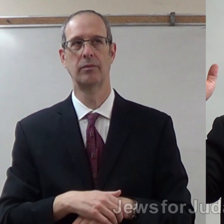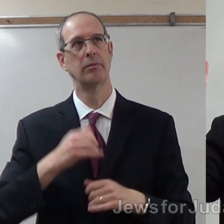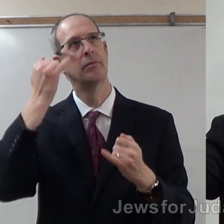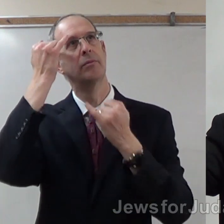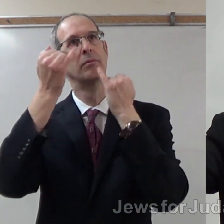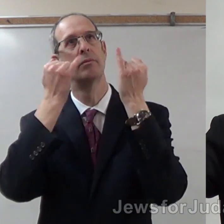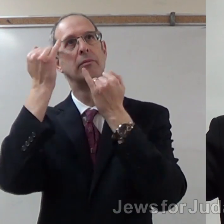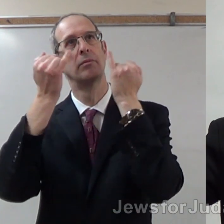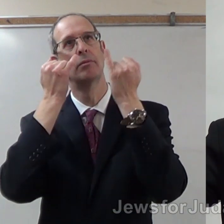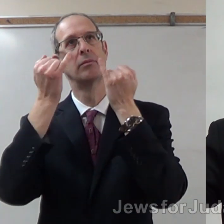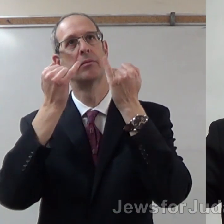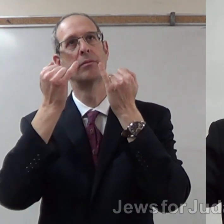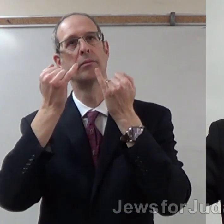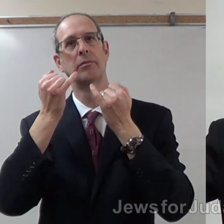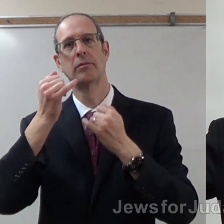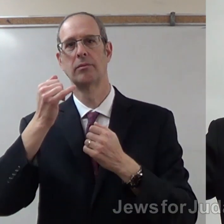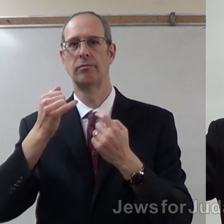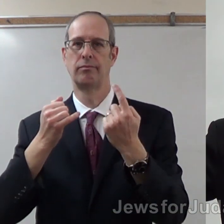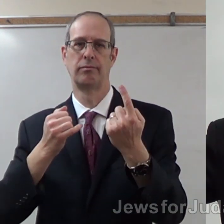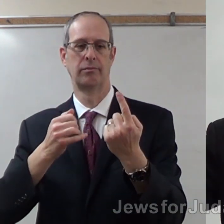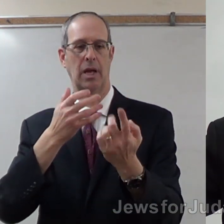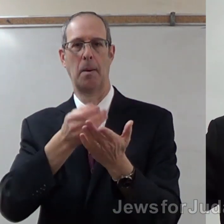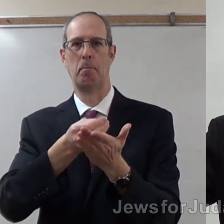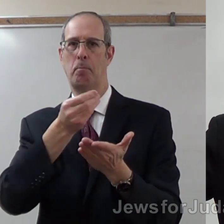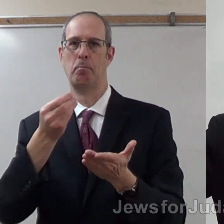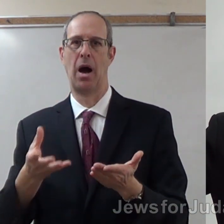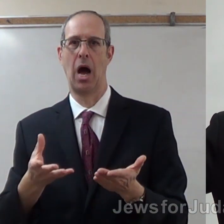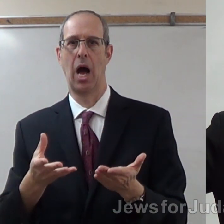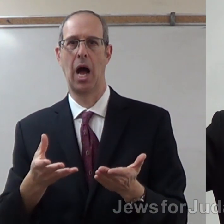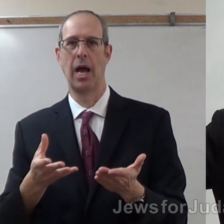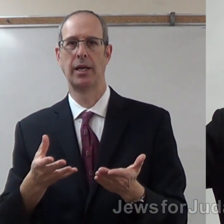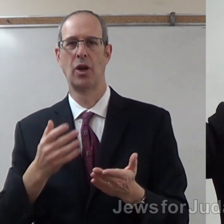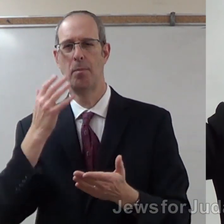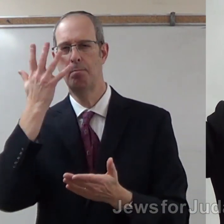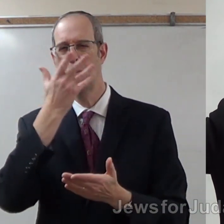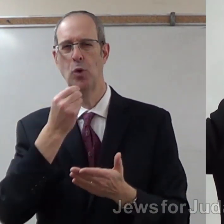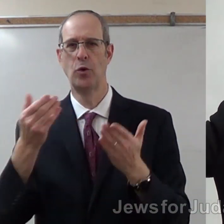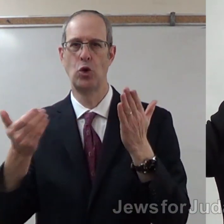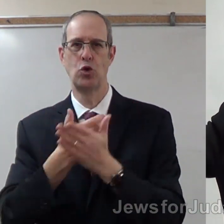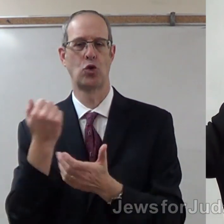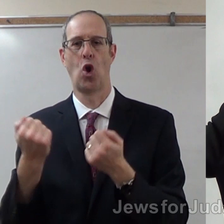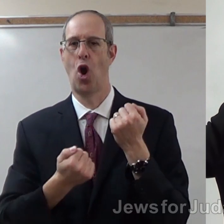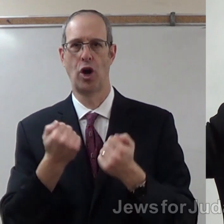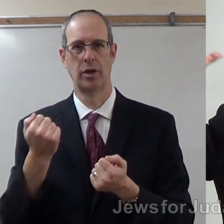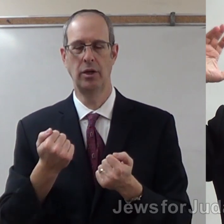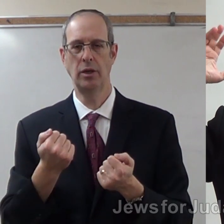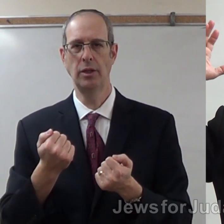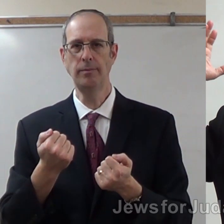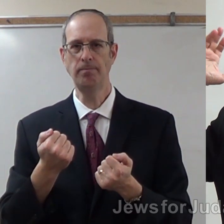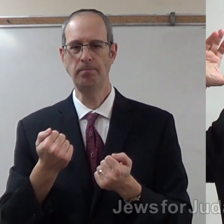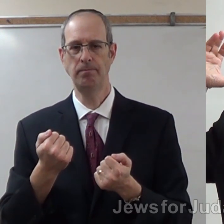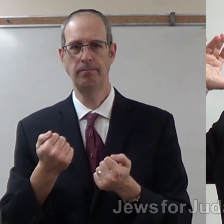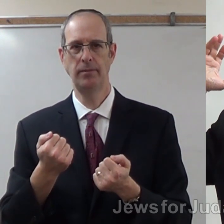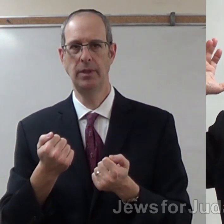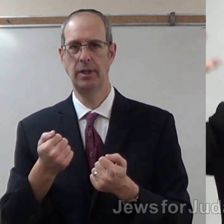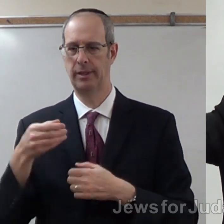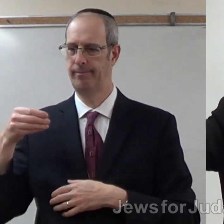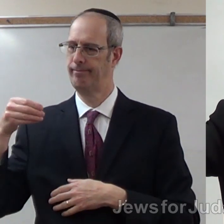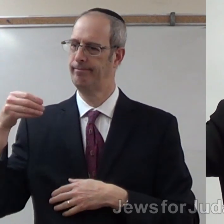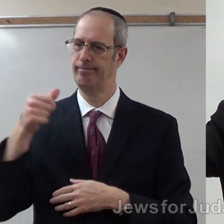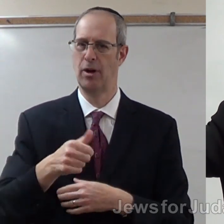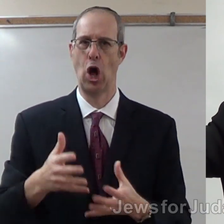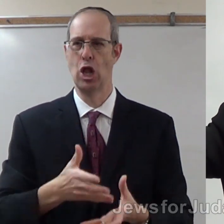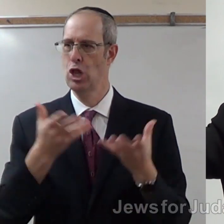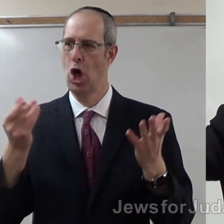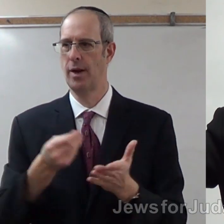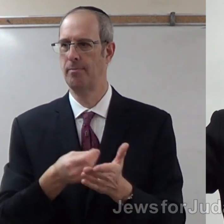Imagine that a person buys a beautiful brand new car. A person spends a lot of